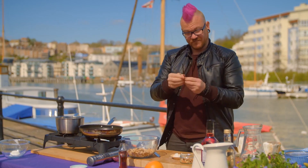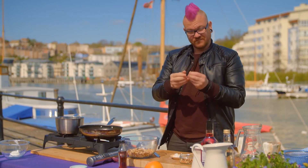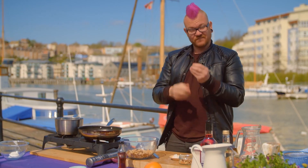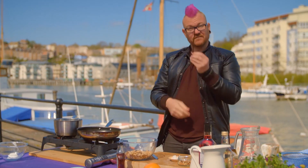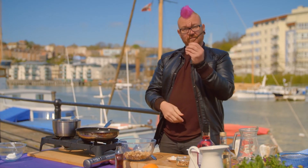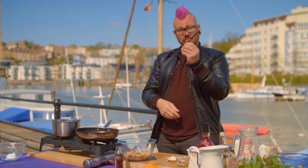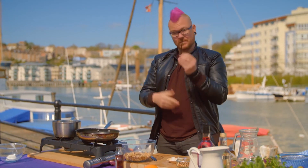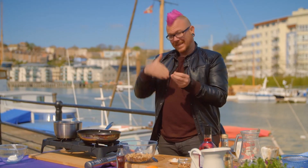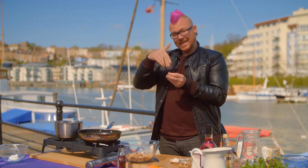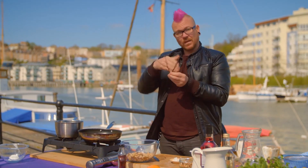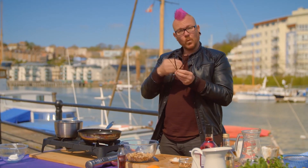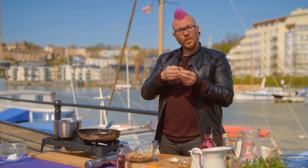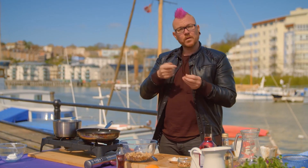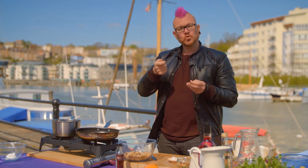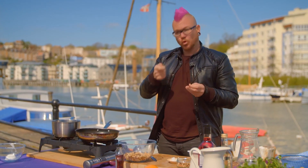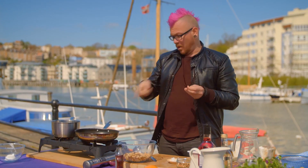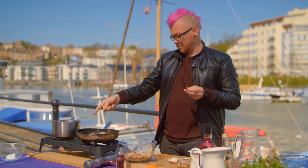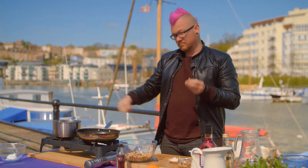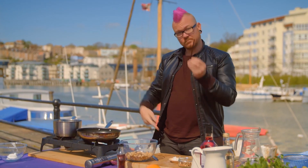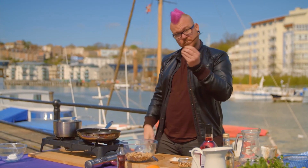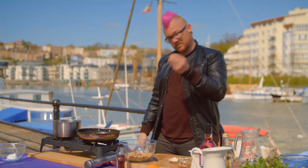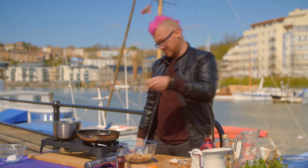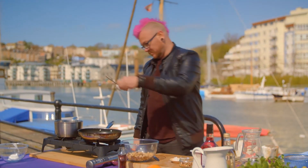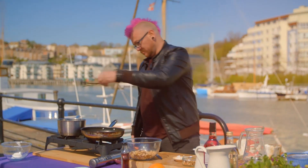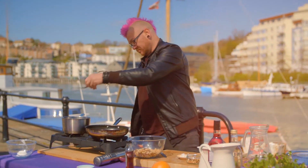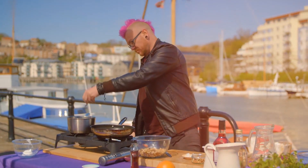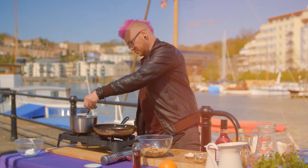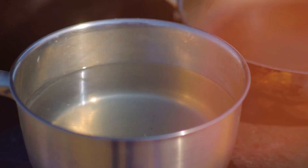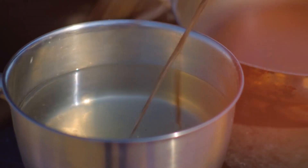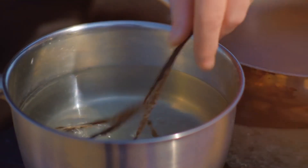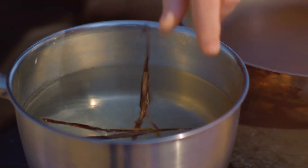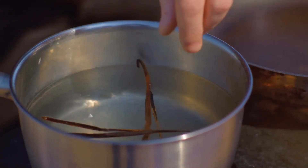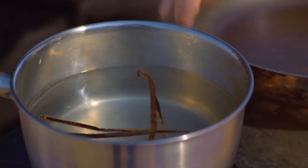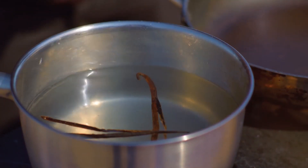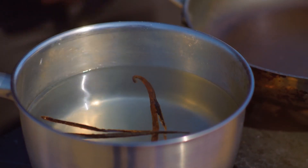Take the leftover vanilla pods and add to the syrup.